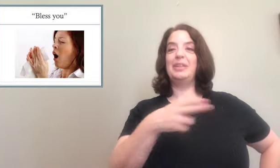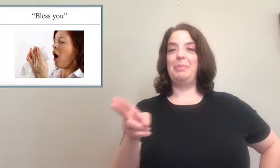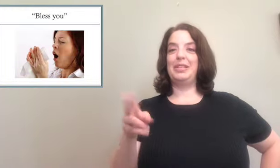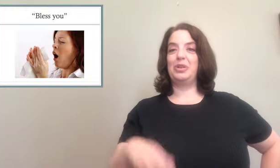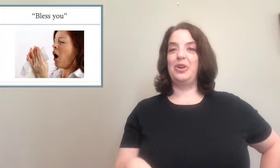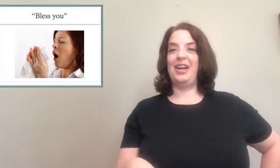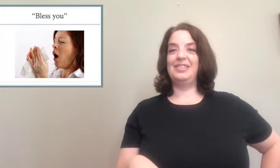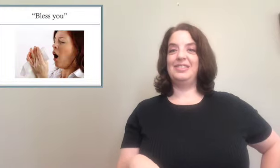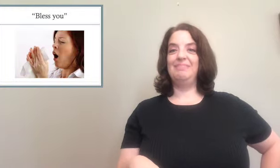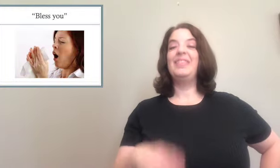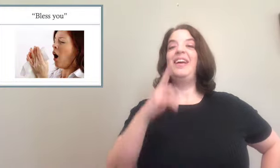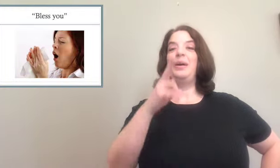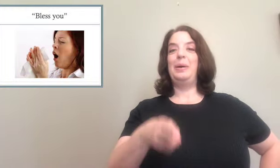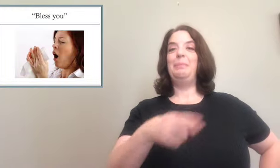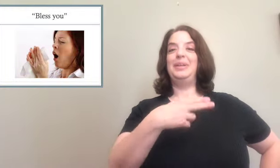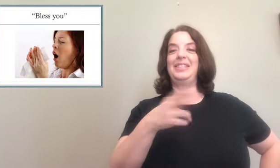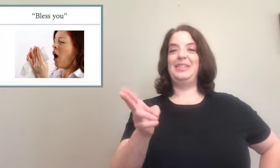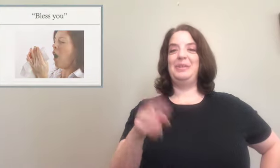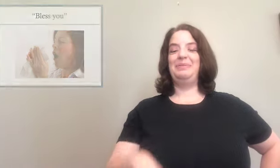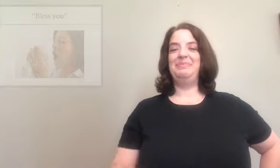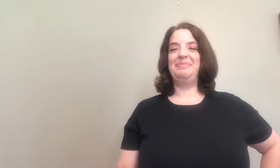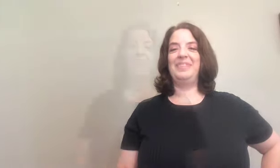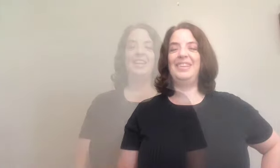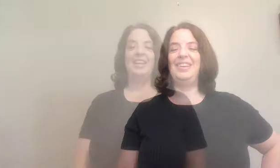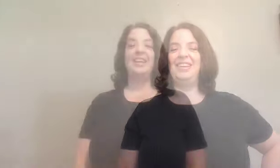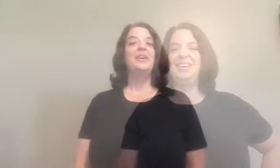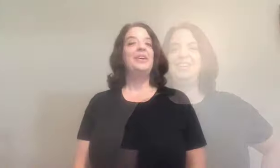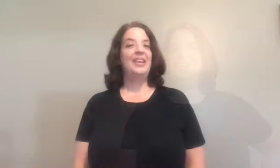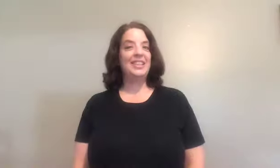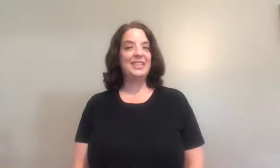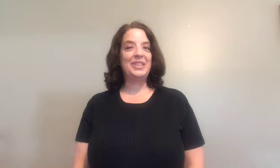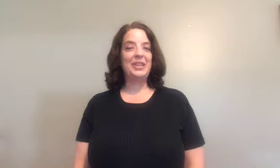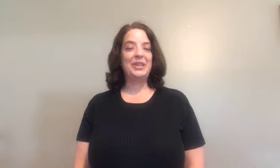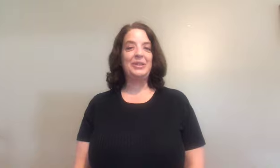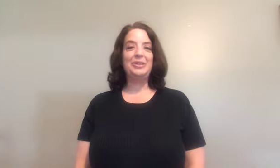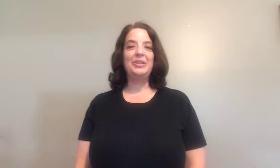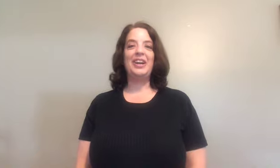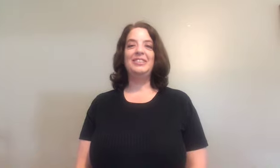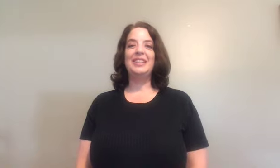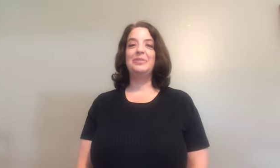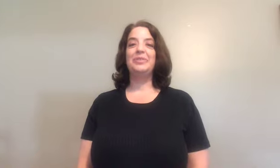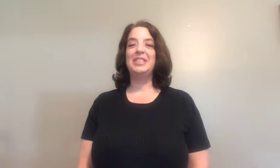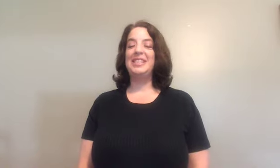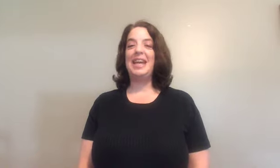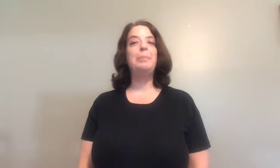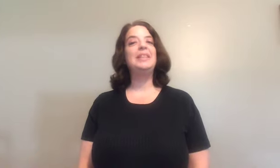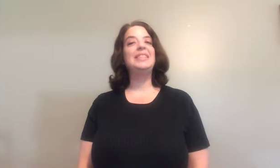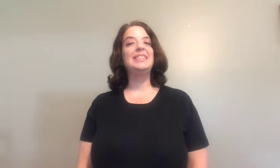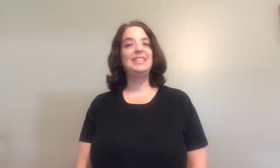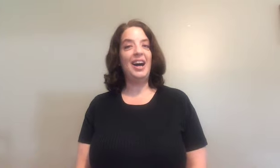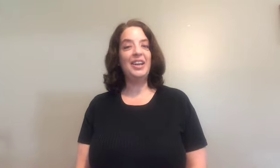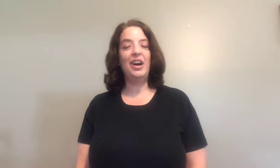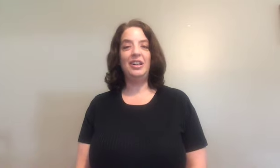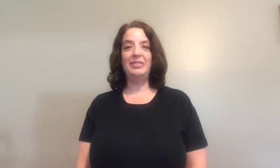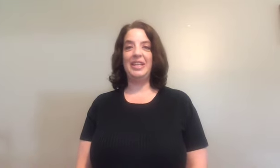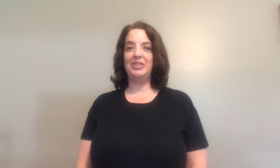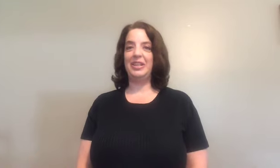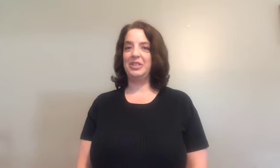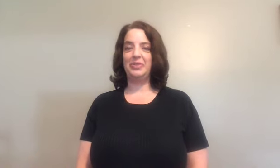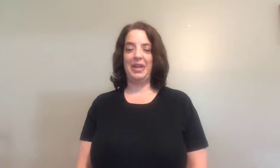makes a cross. Bless you. This is going to conclude our lesson for today, but this is not all of the introductions